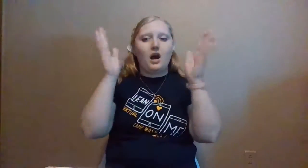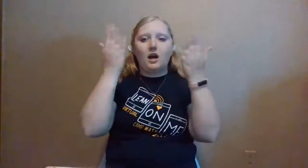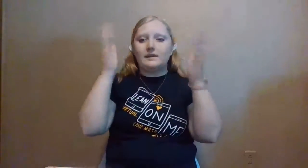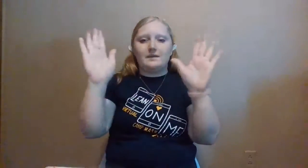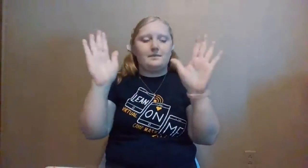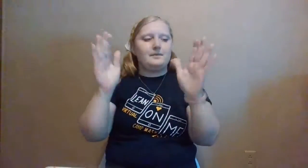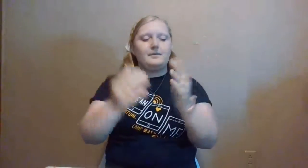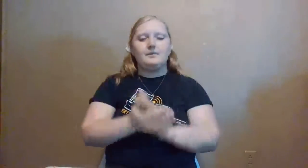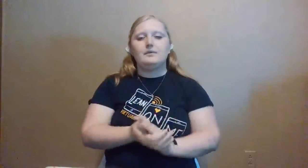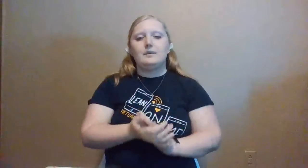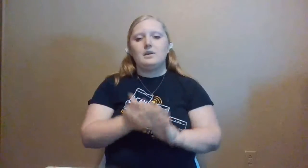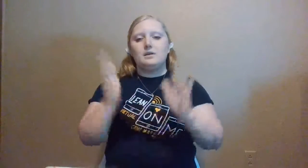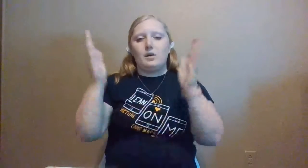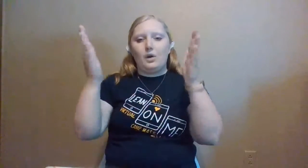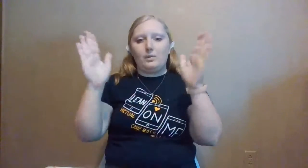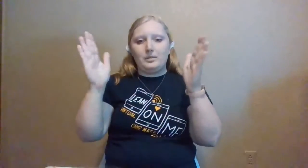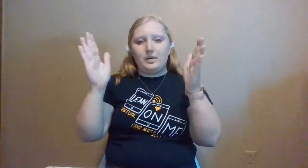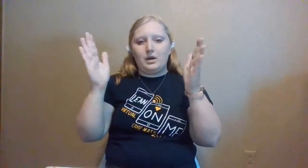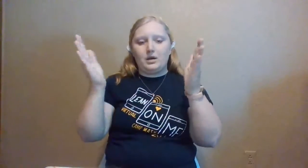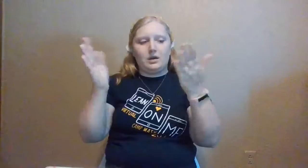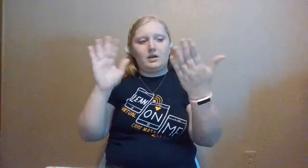all done. So open palm or